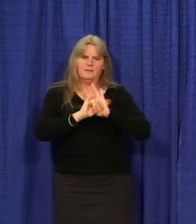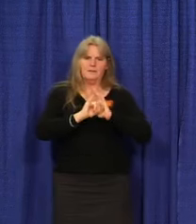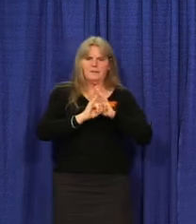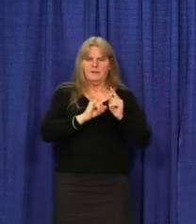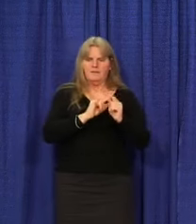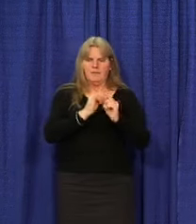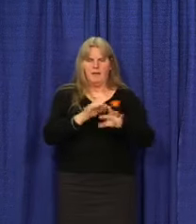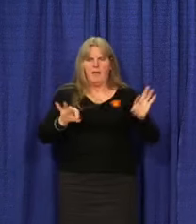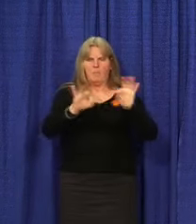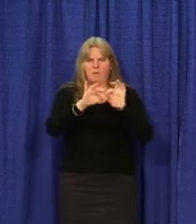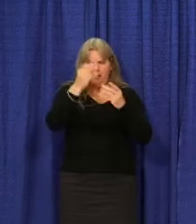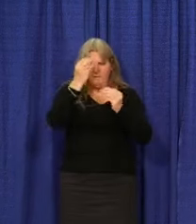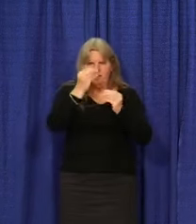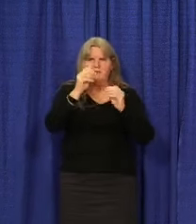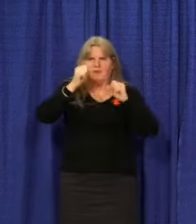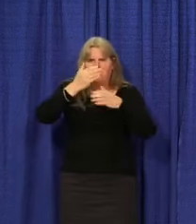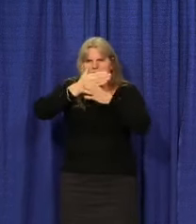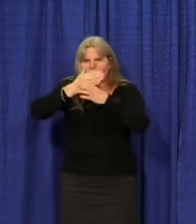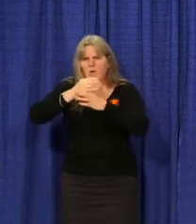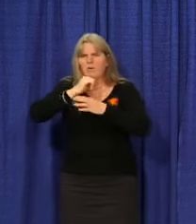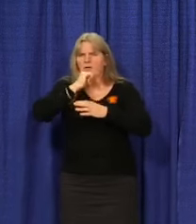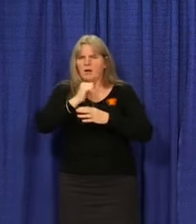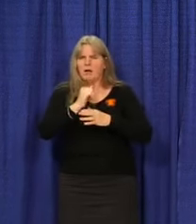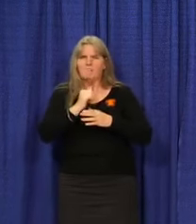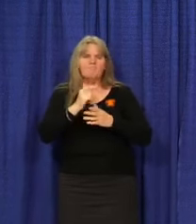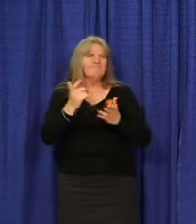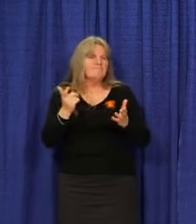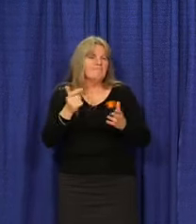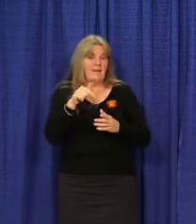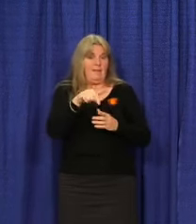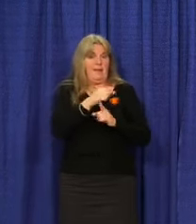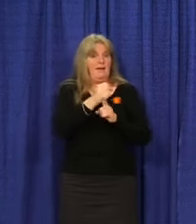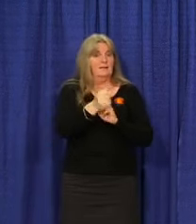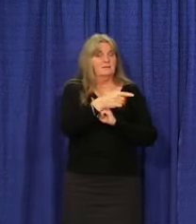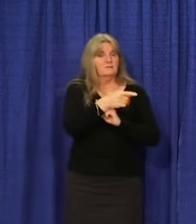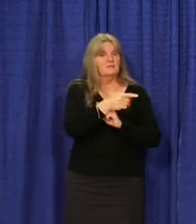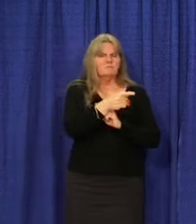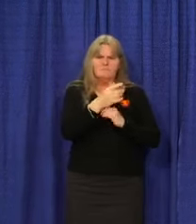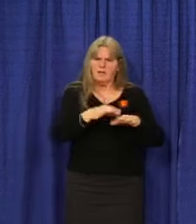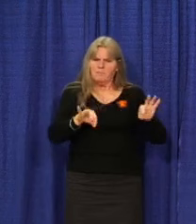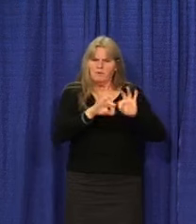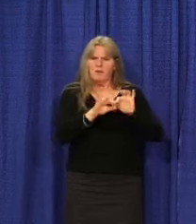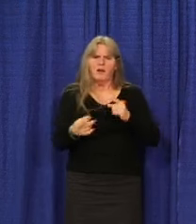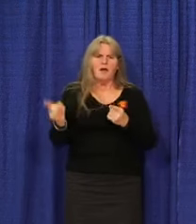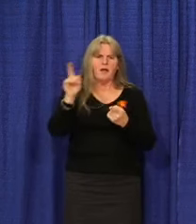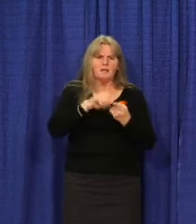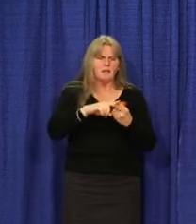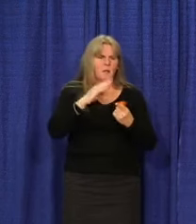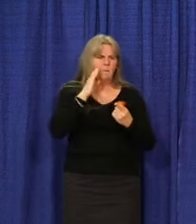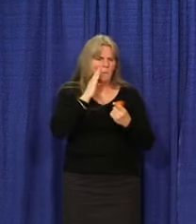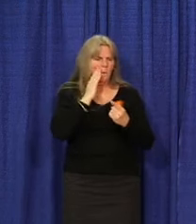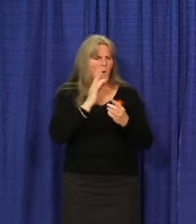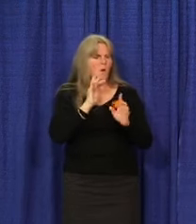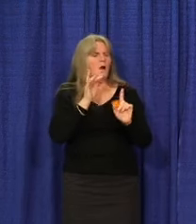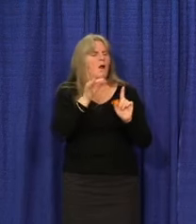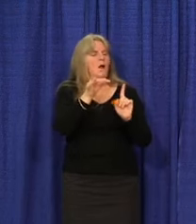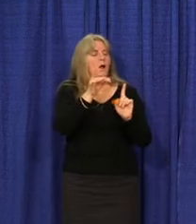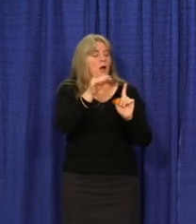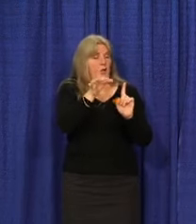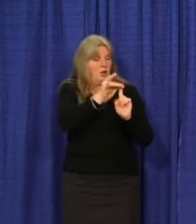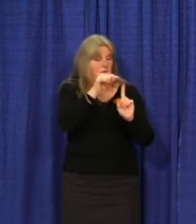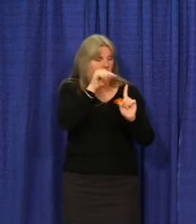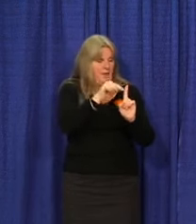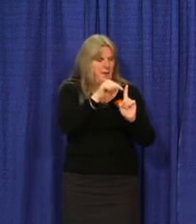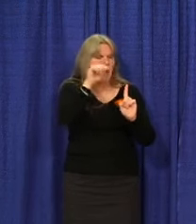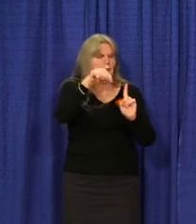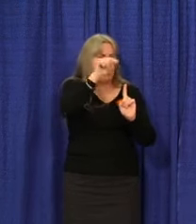most relevant information to share. In this case, it was important to wait until the initial contact tracing had been completed so